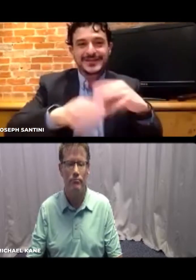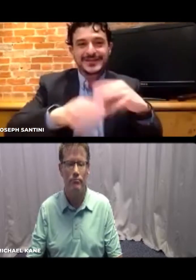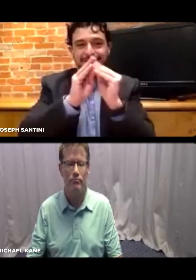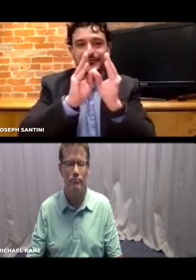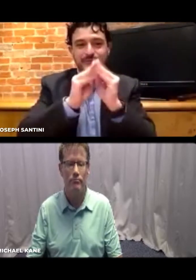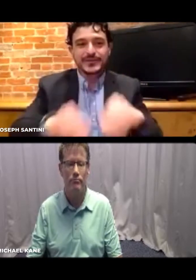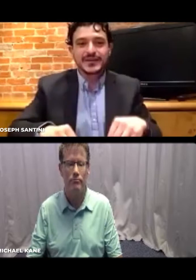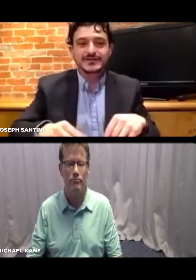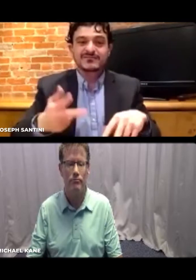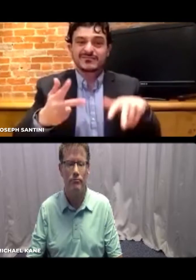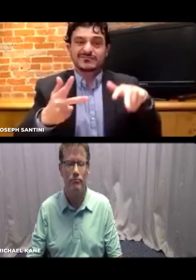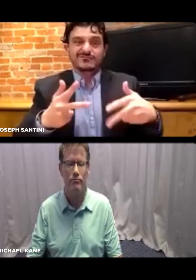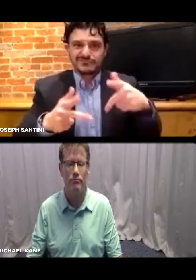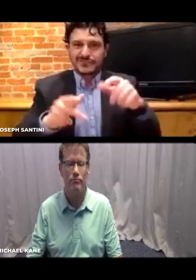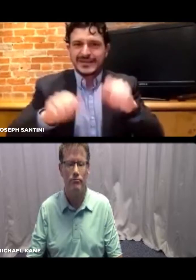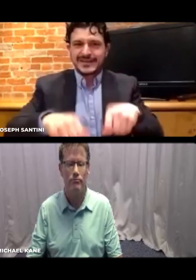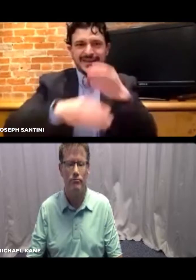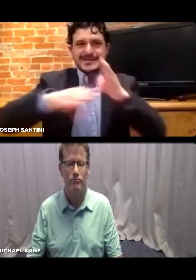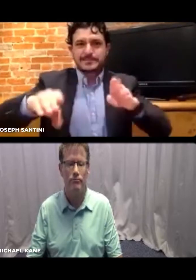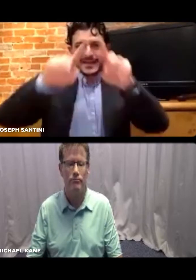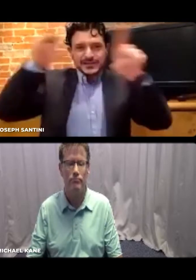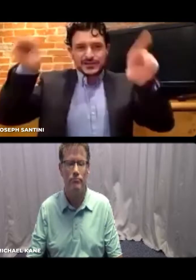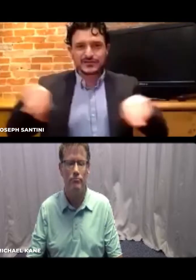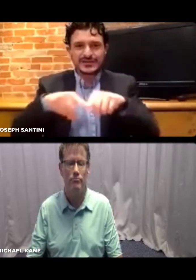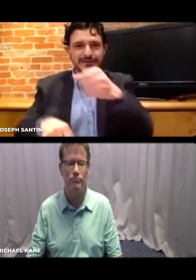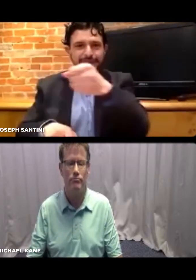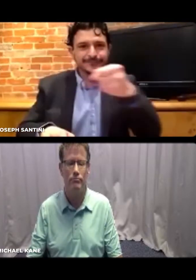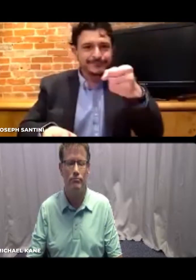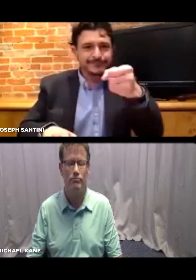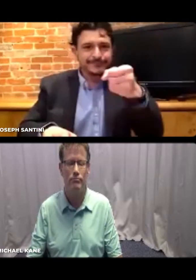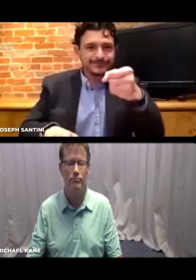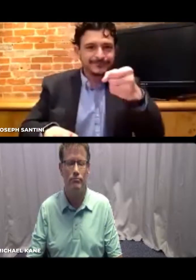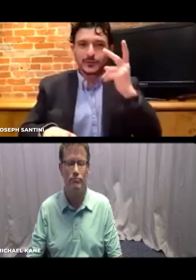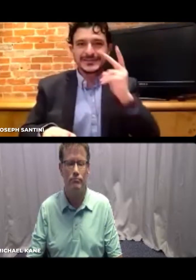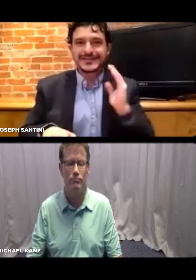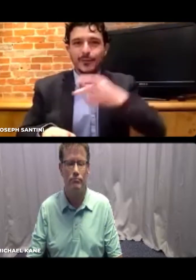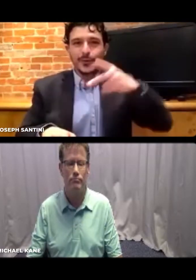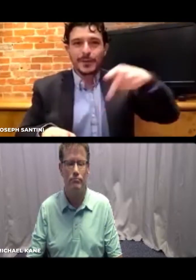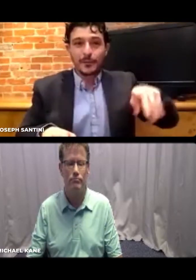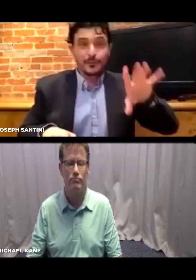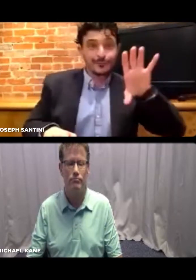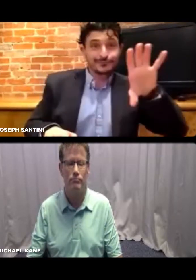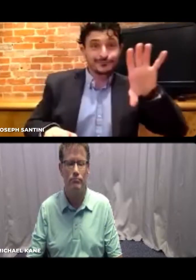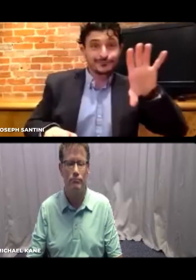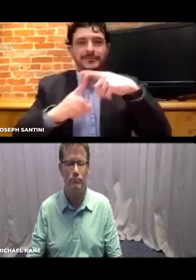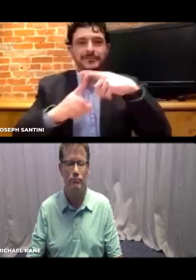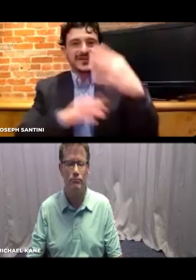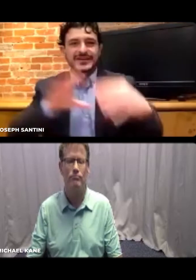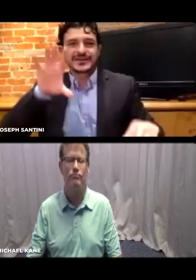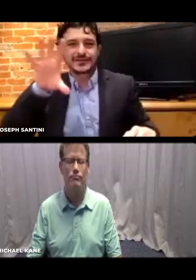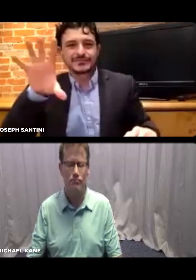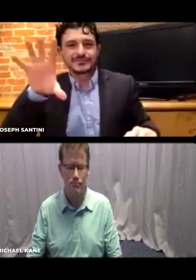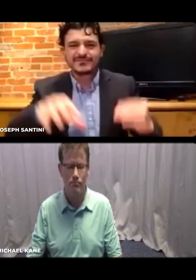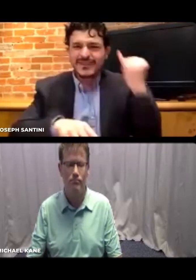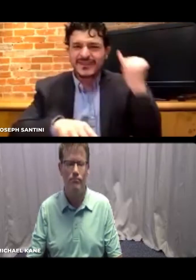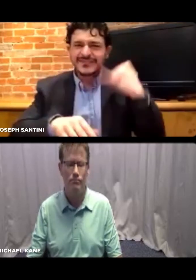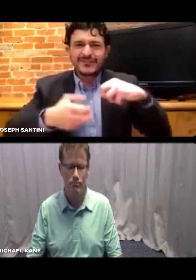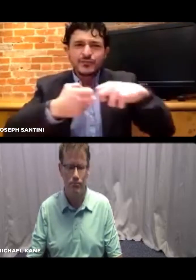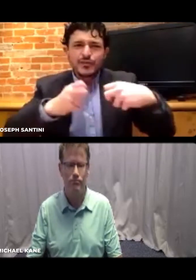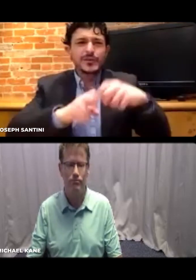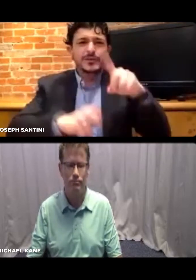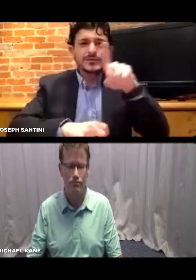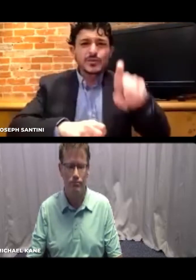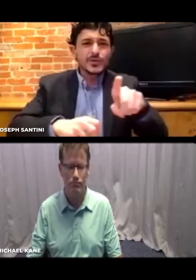on full screen size. And when you are full screen size, there is a line down the middle of your screen that you can use